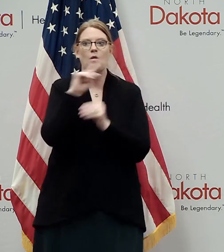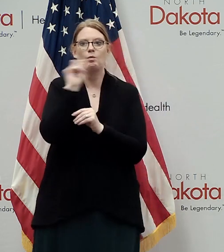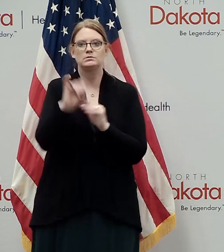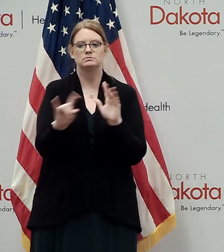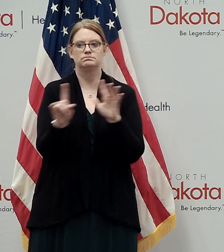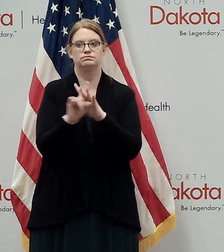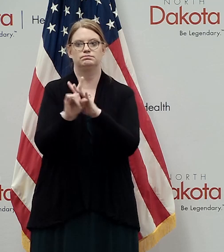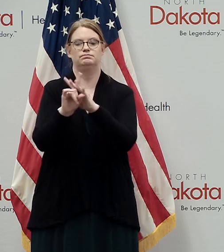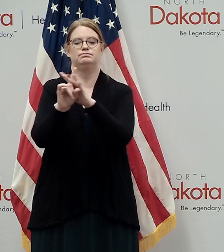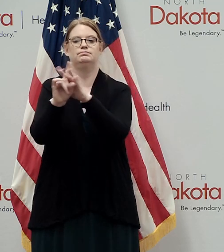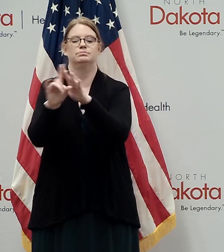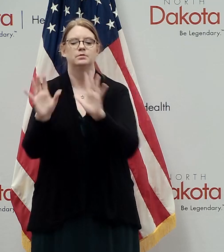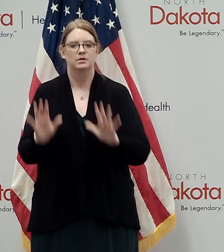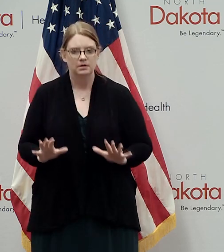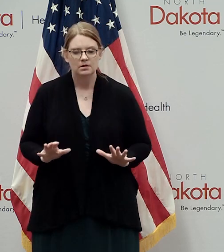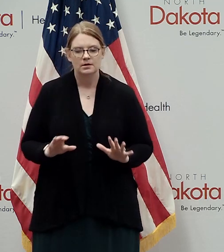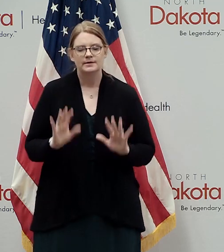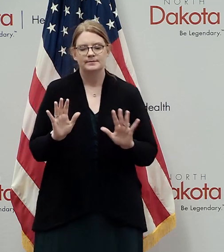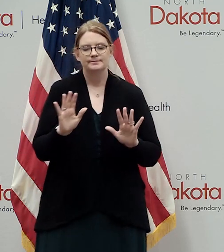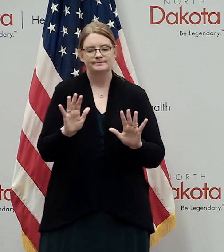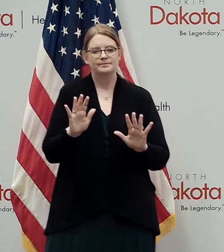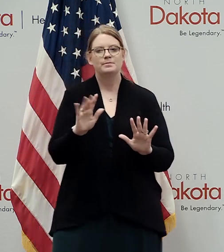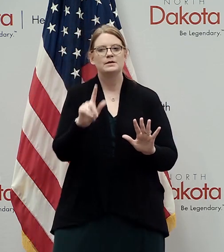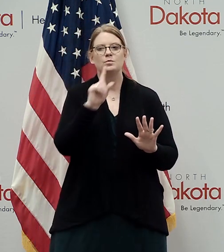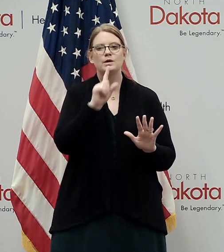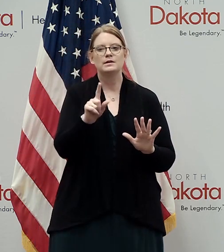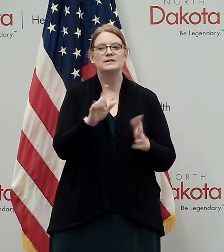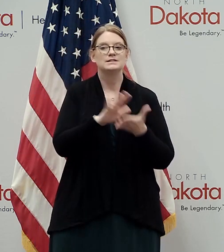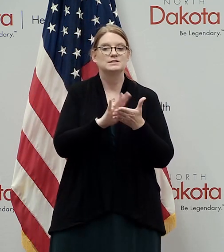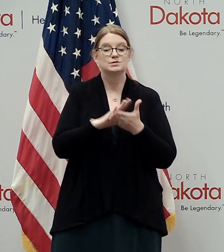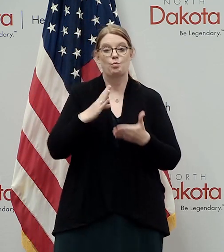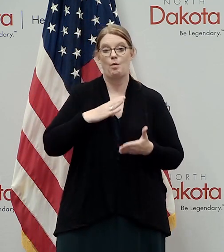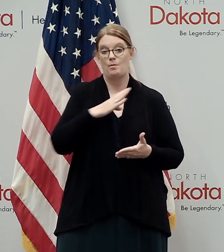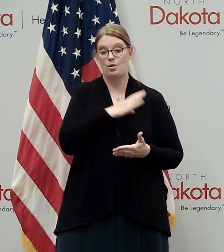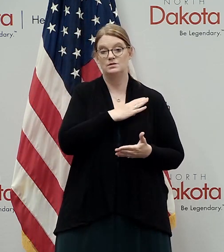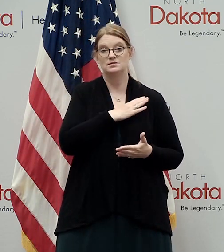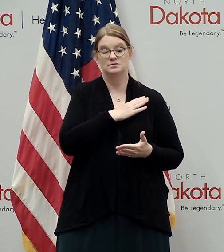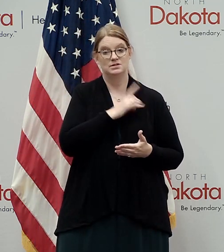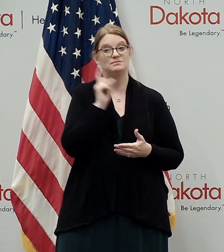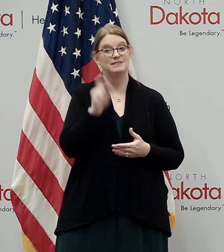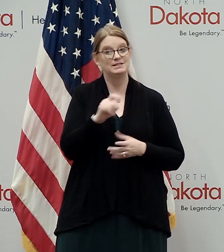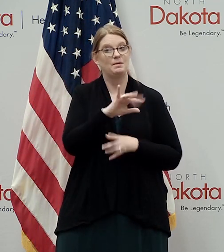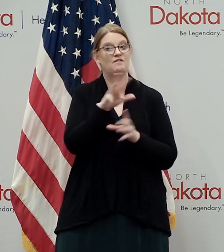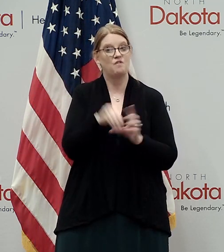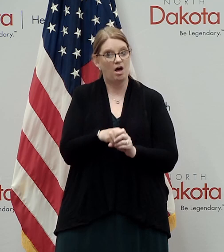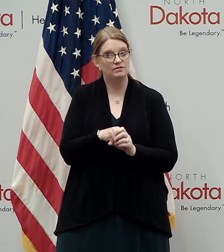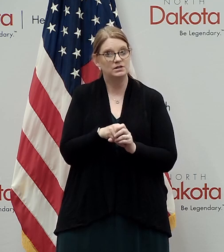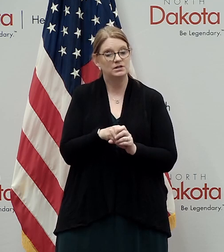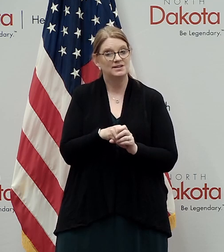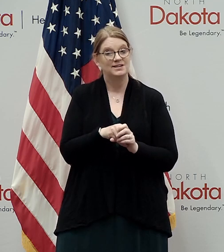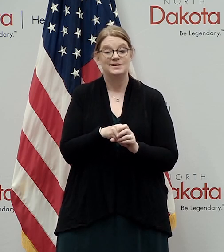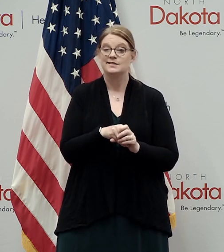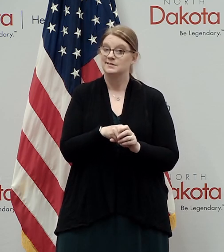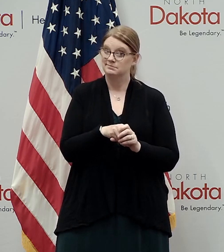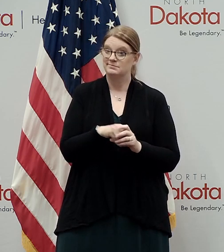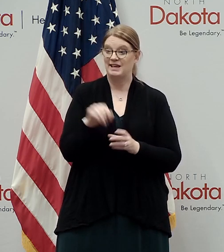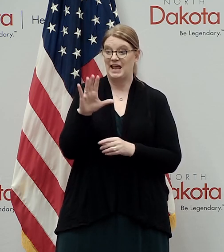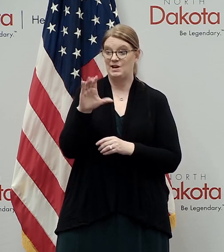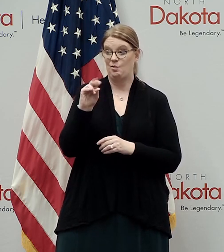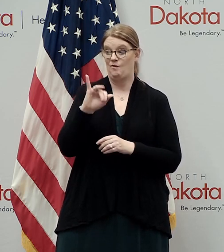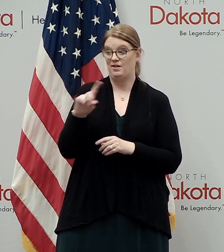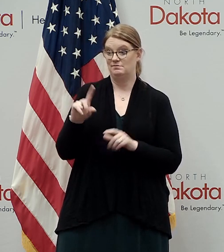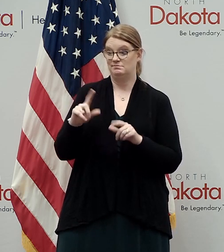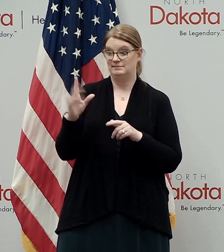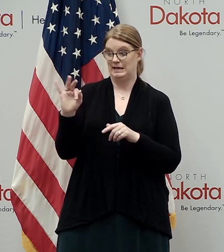unique times and they'll require leadership everywhere, and school boards are going to have to be very involved. And given the dynamic nature of the